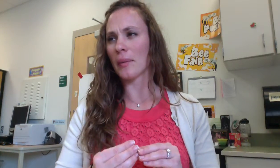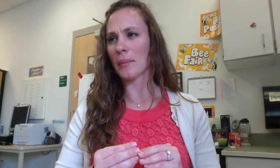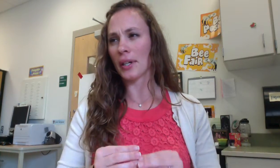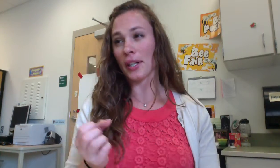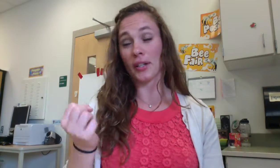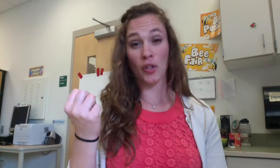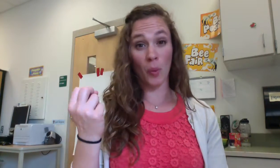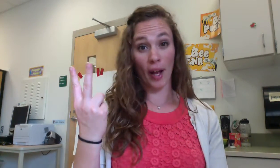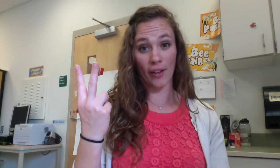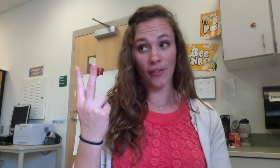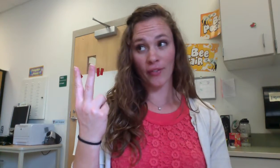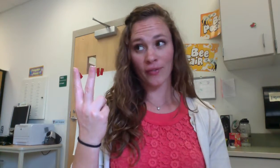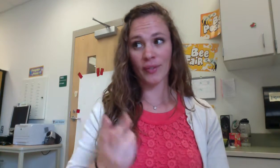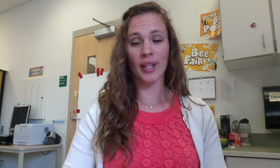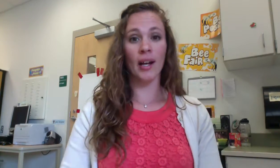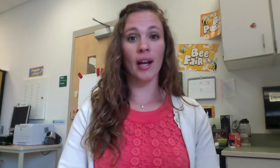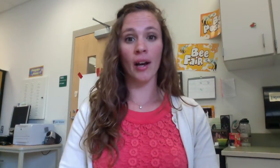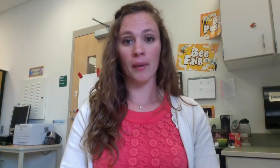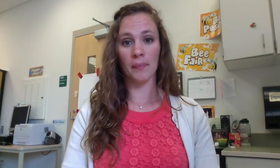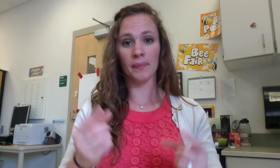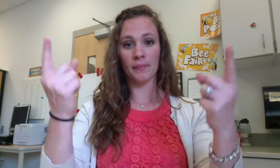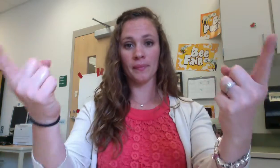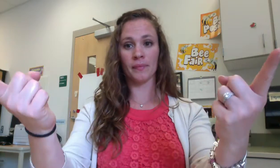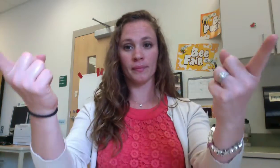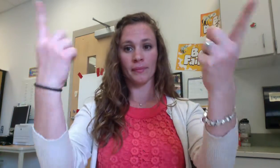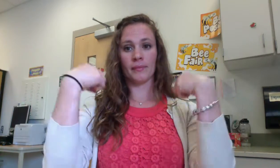Number 12, come,